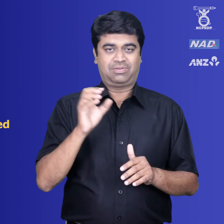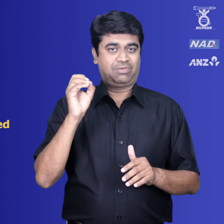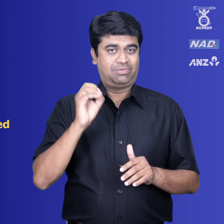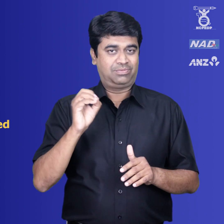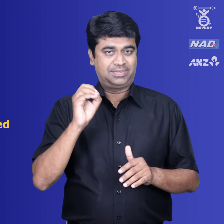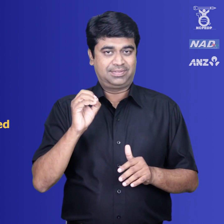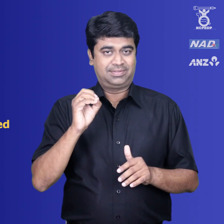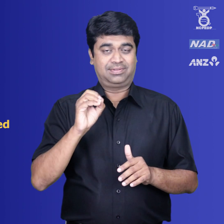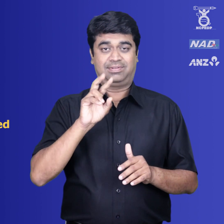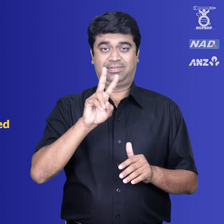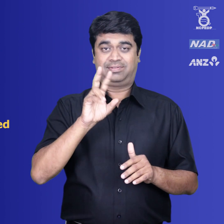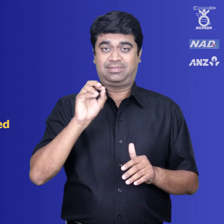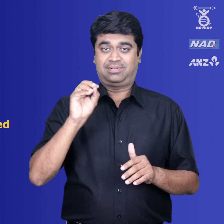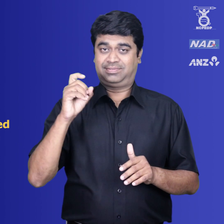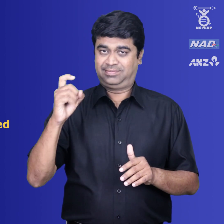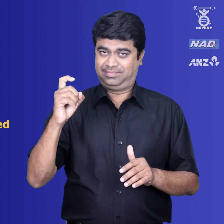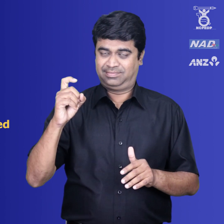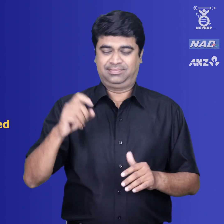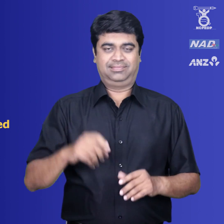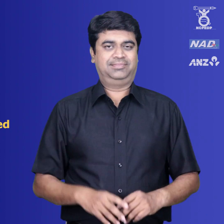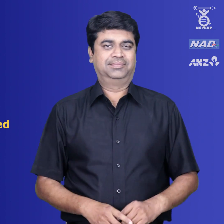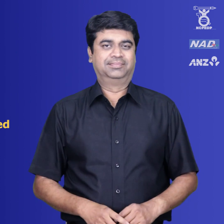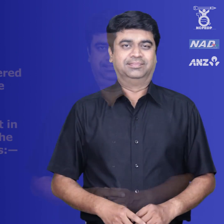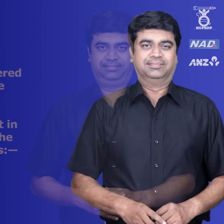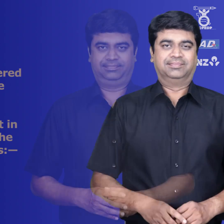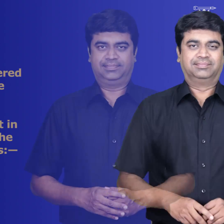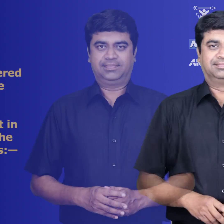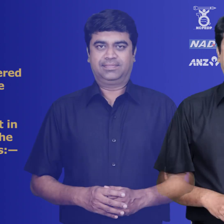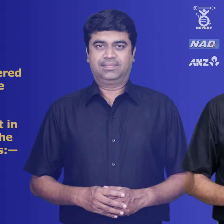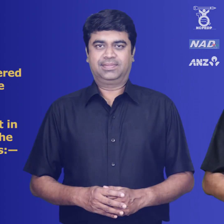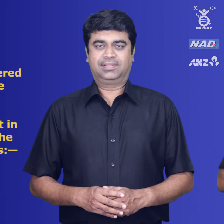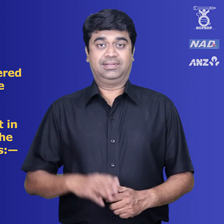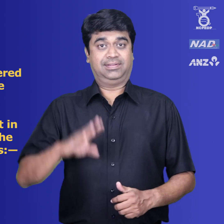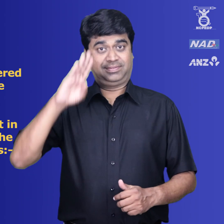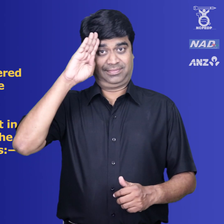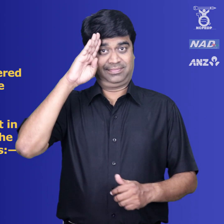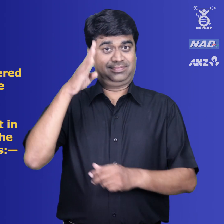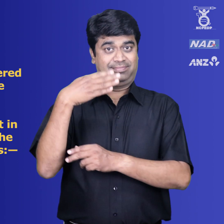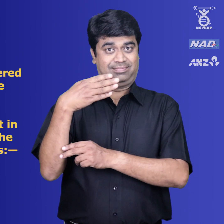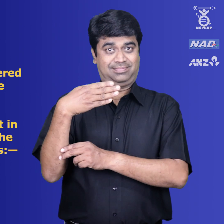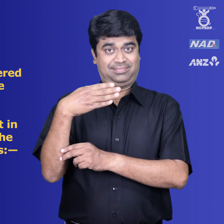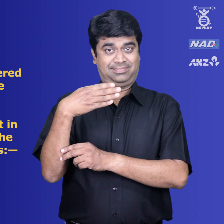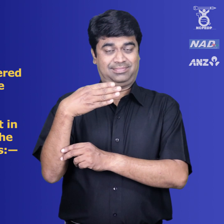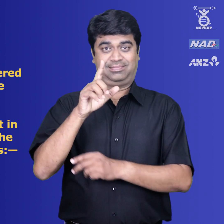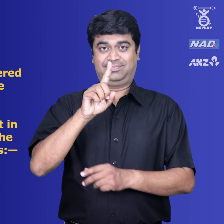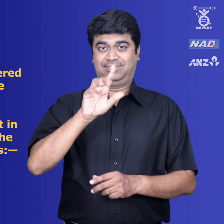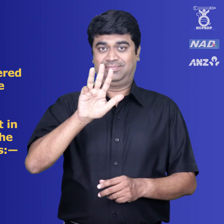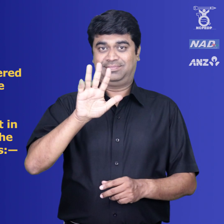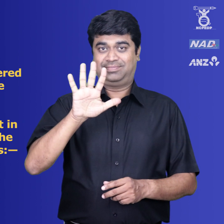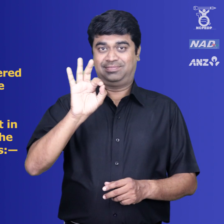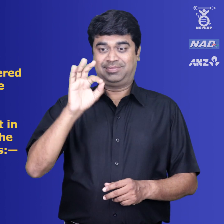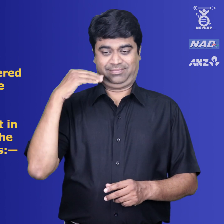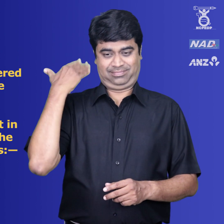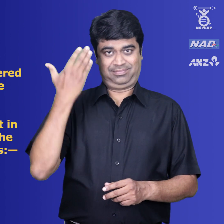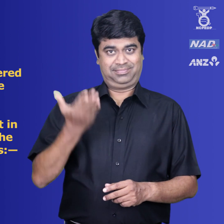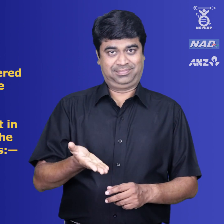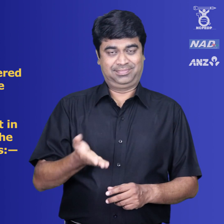said convention on the 1st day of October 2007, and whereas it is considered necessary